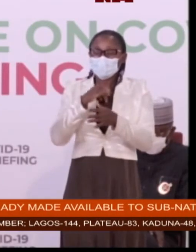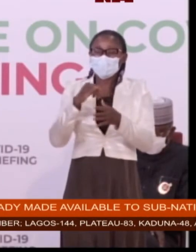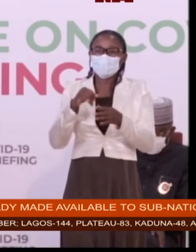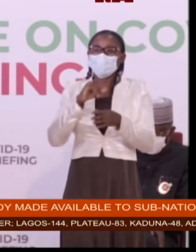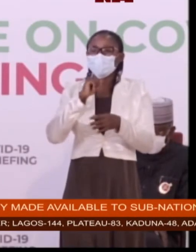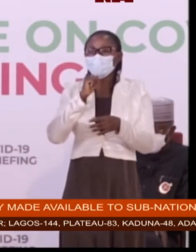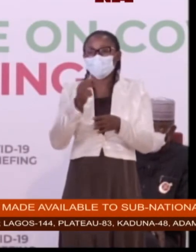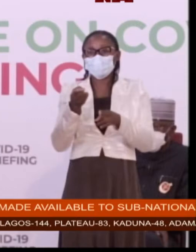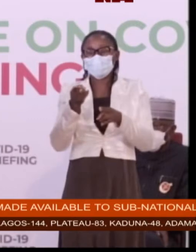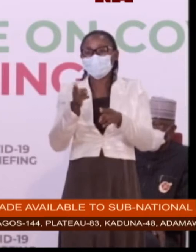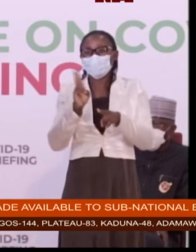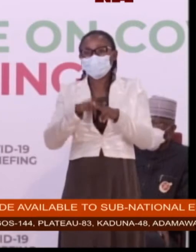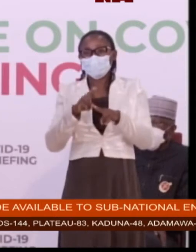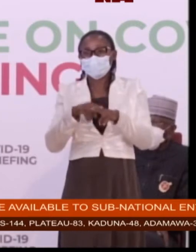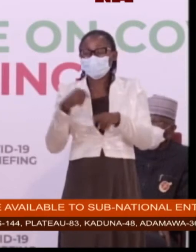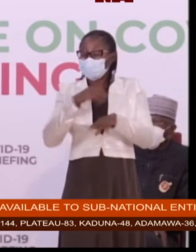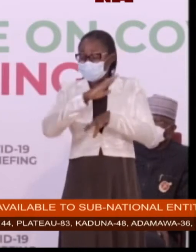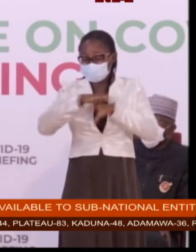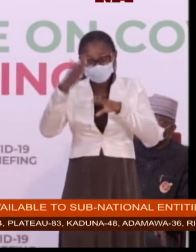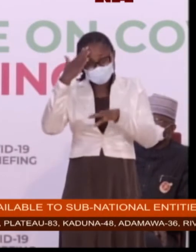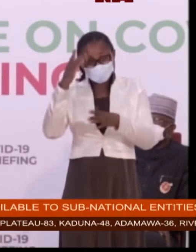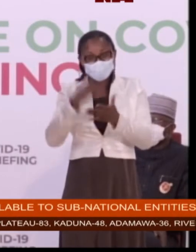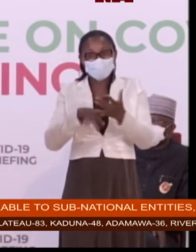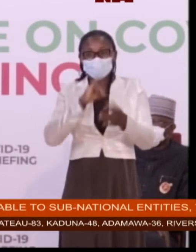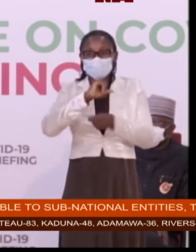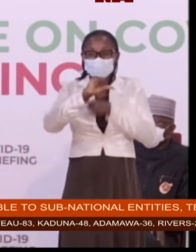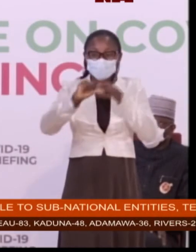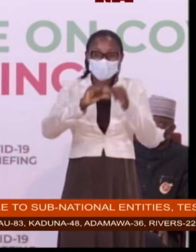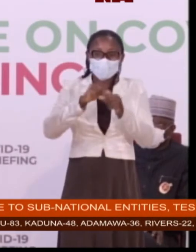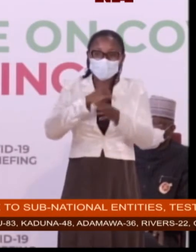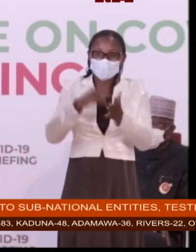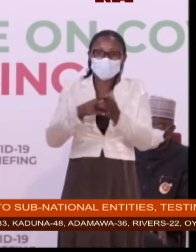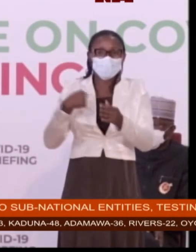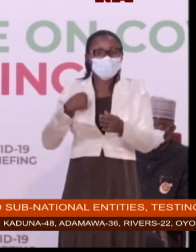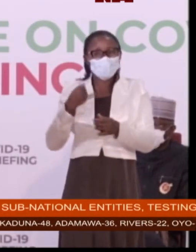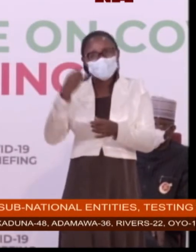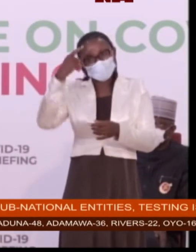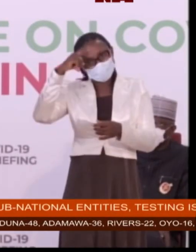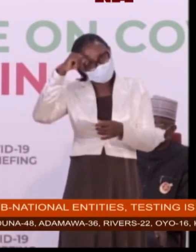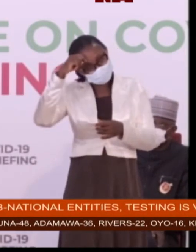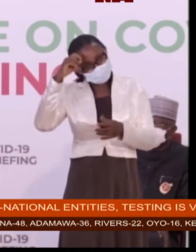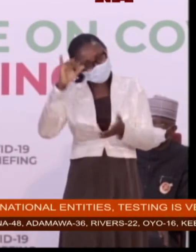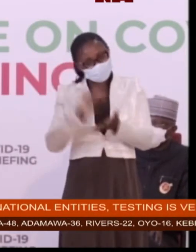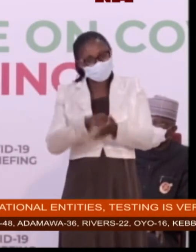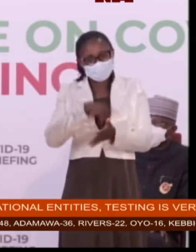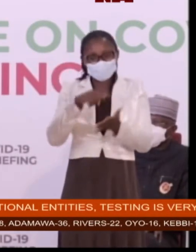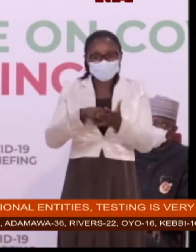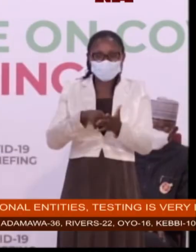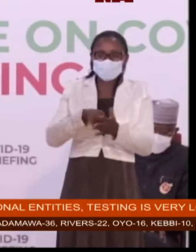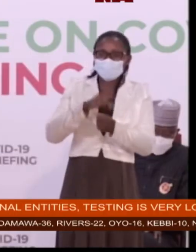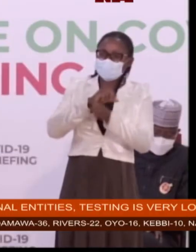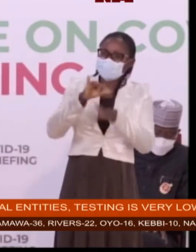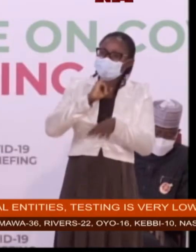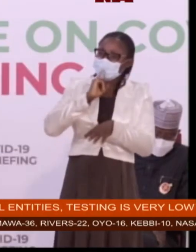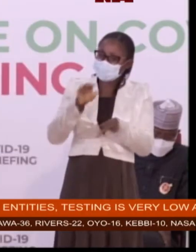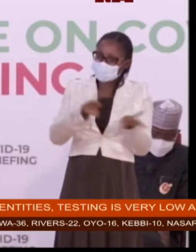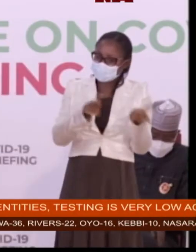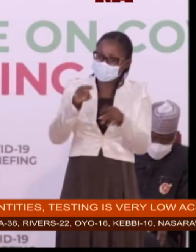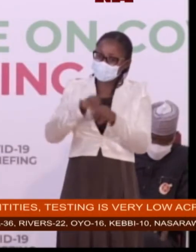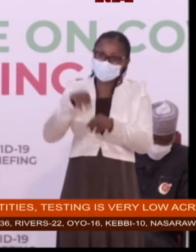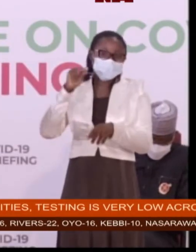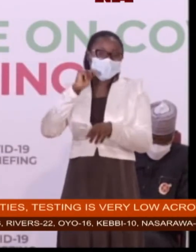severity. We don't know that yet. We suspect that this variant is already in Nigeria. It would be surprising if it is